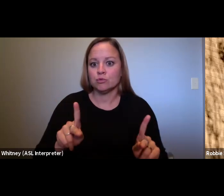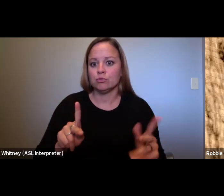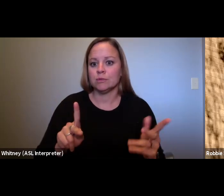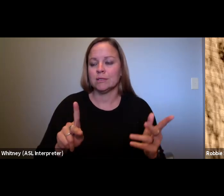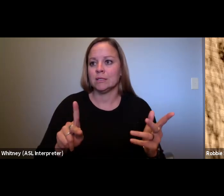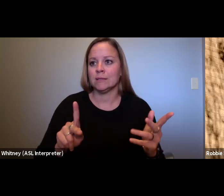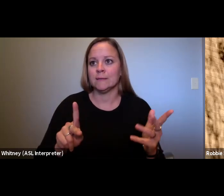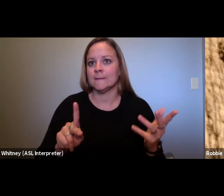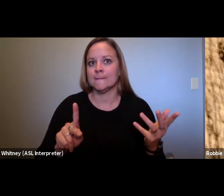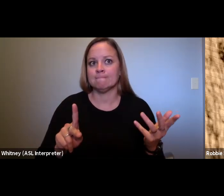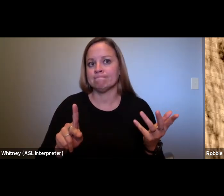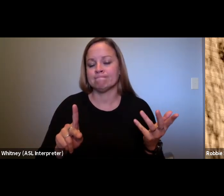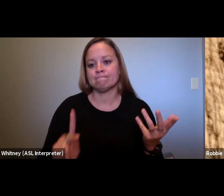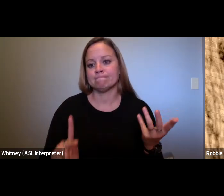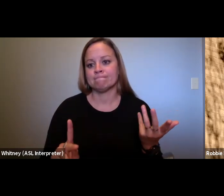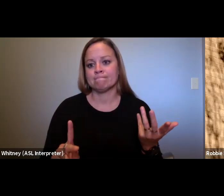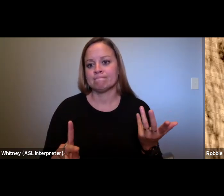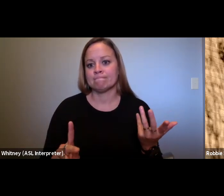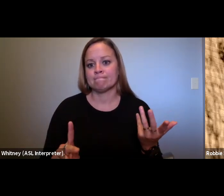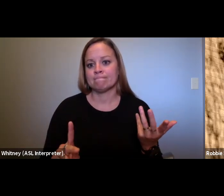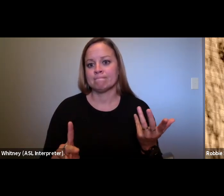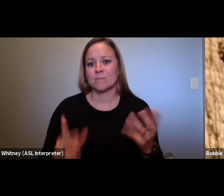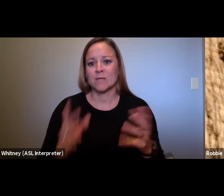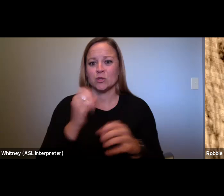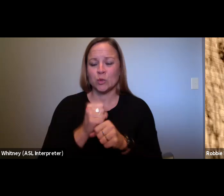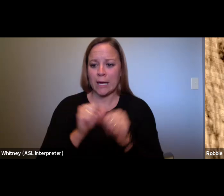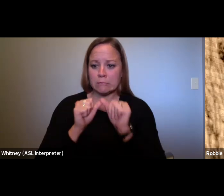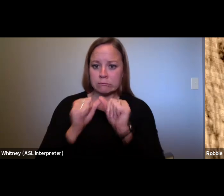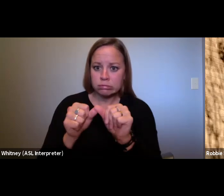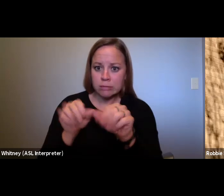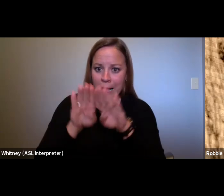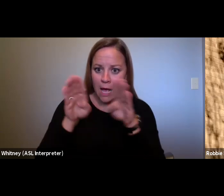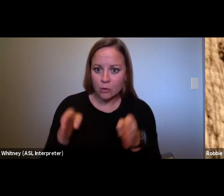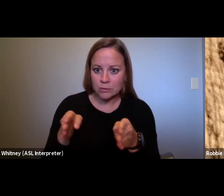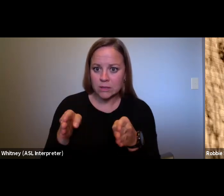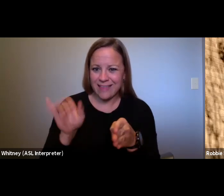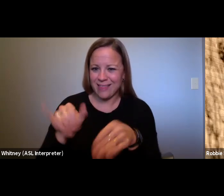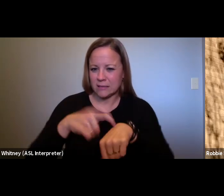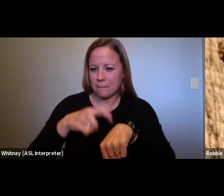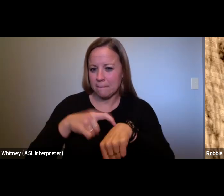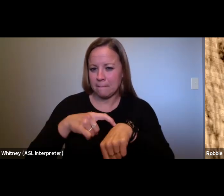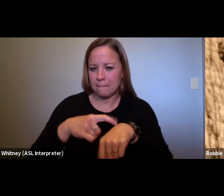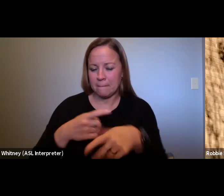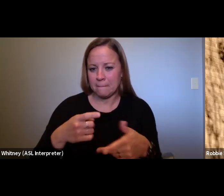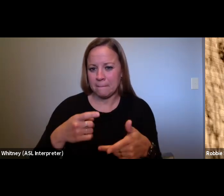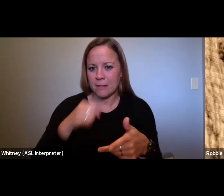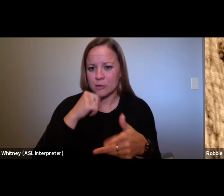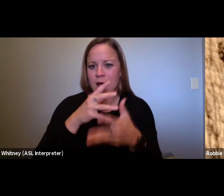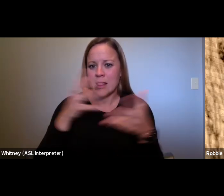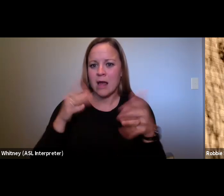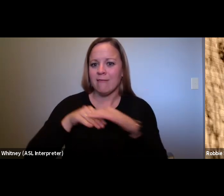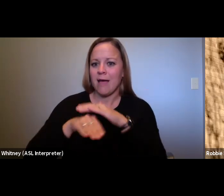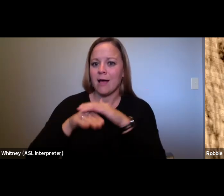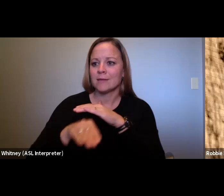to get any type of permanent housing. At that point, there's not a lot of